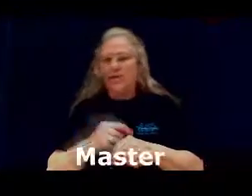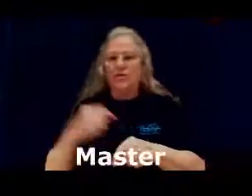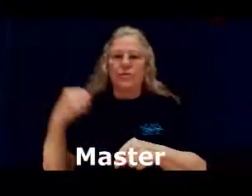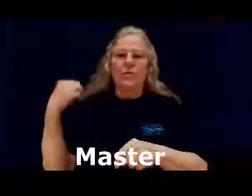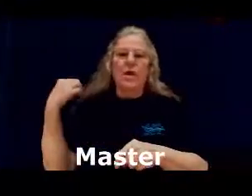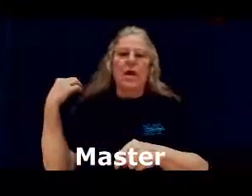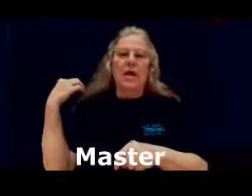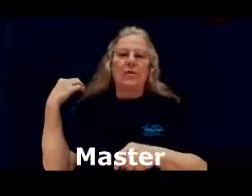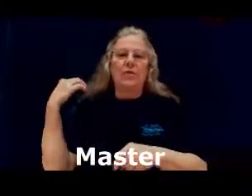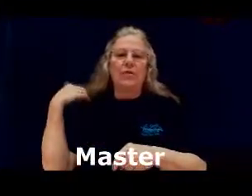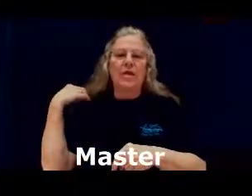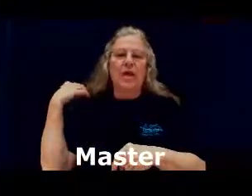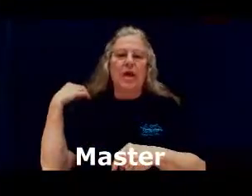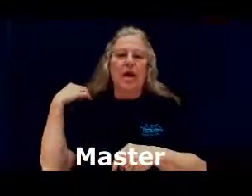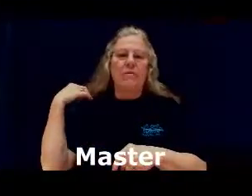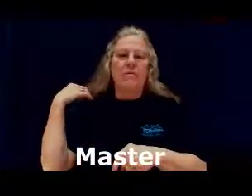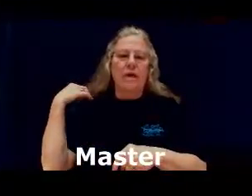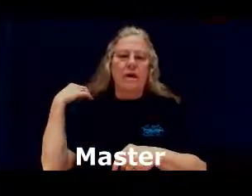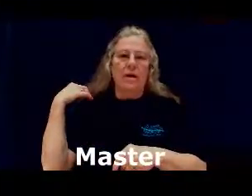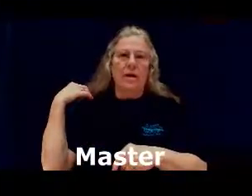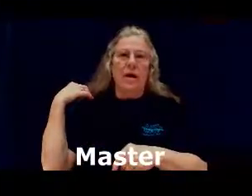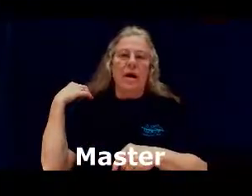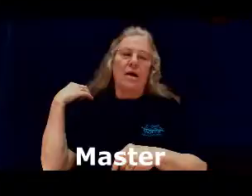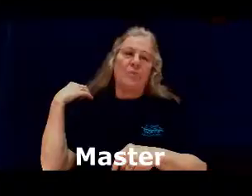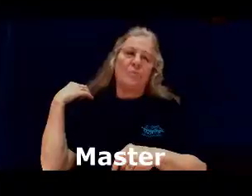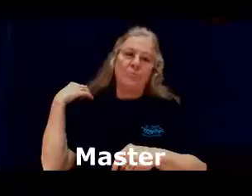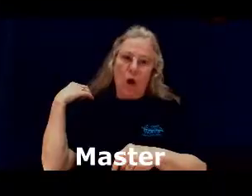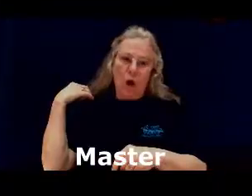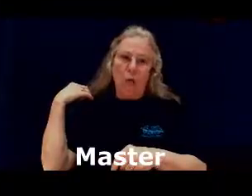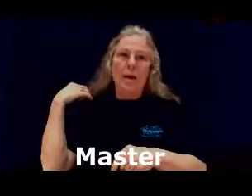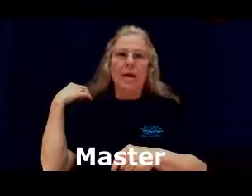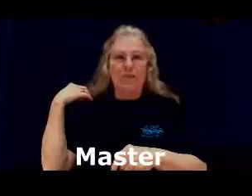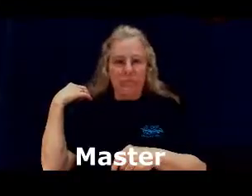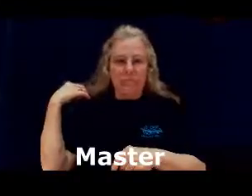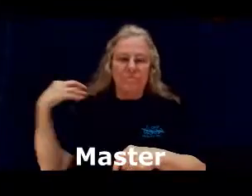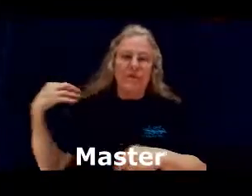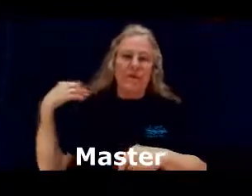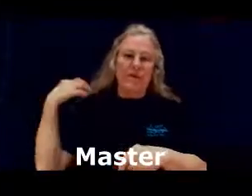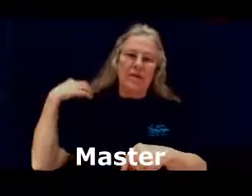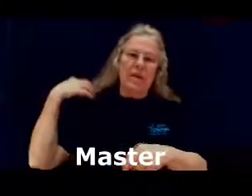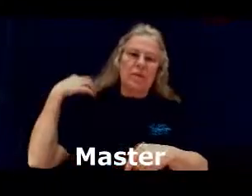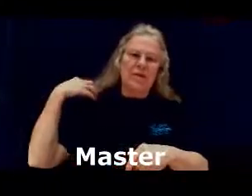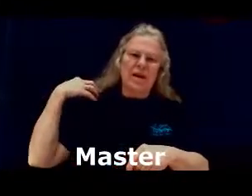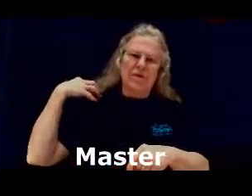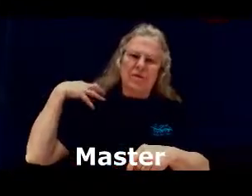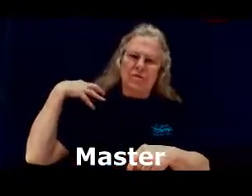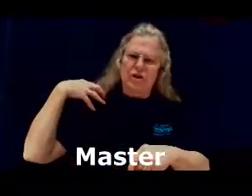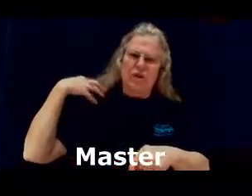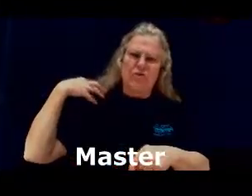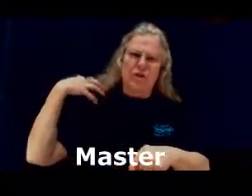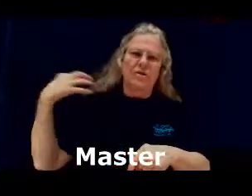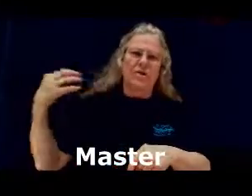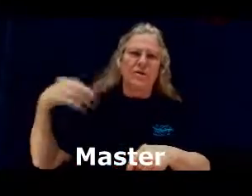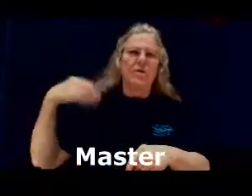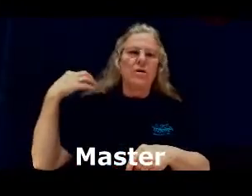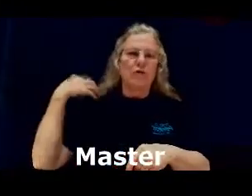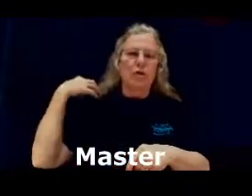Master. If you think of the Army or Navy, they always carry those chevrons on their